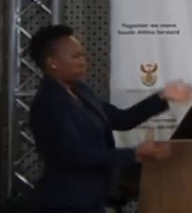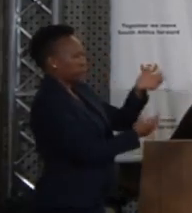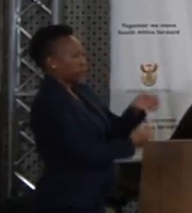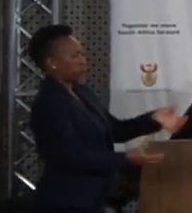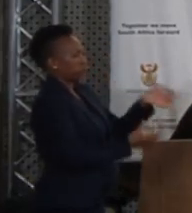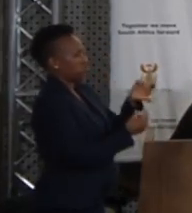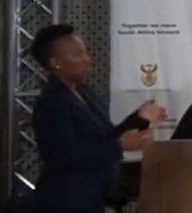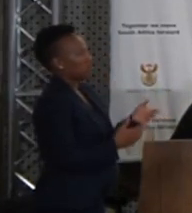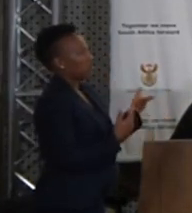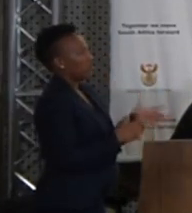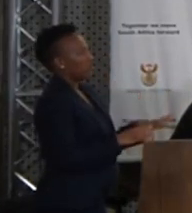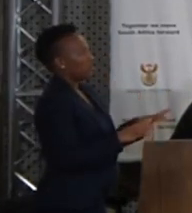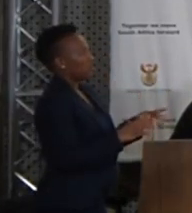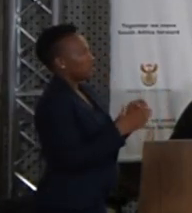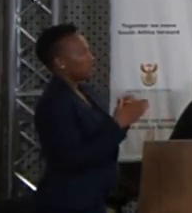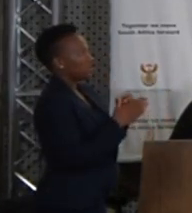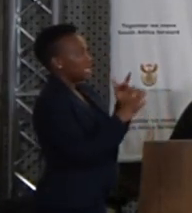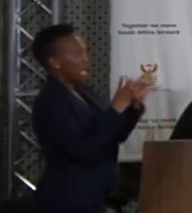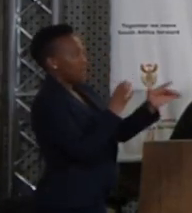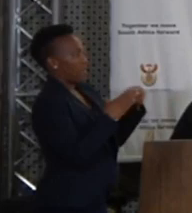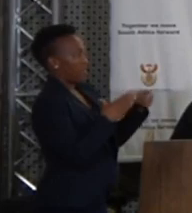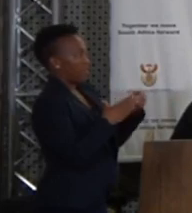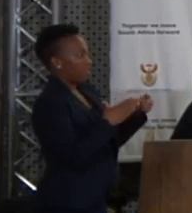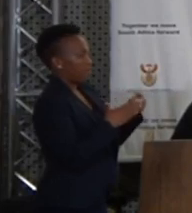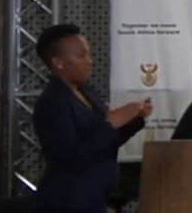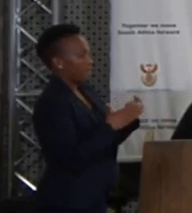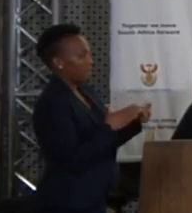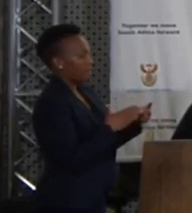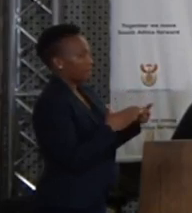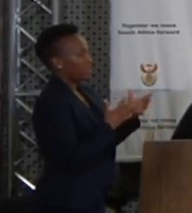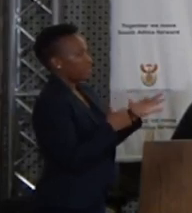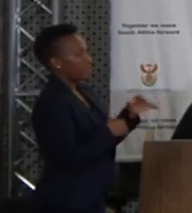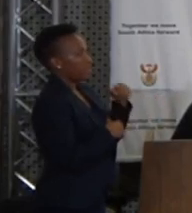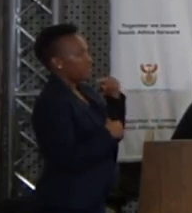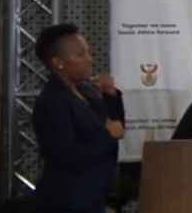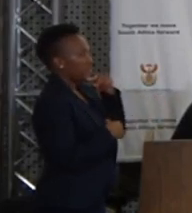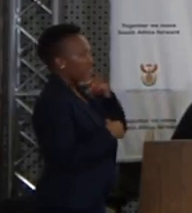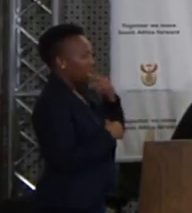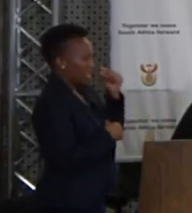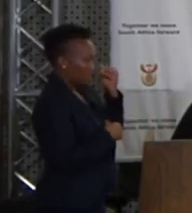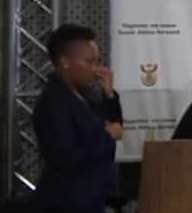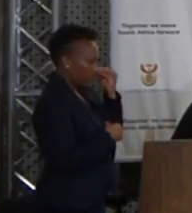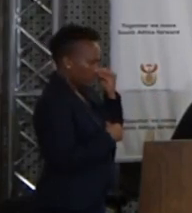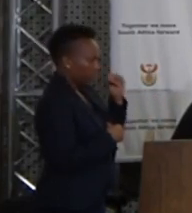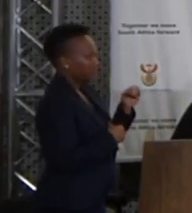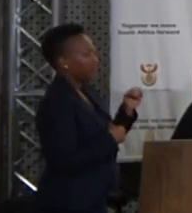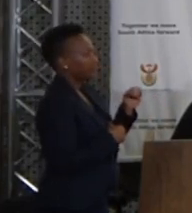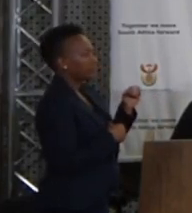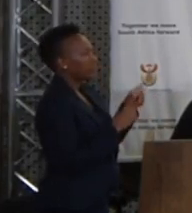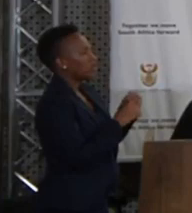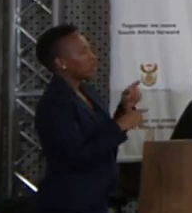There's been an email address that has been created, which reads as follows: fake news alert at